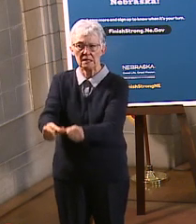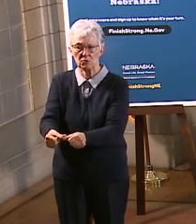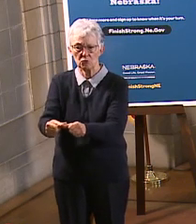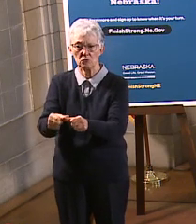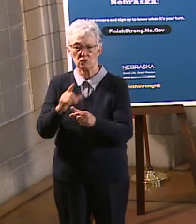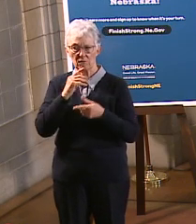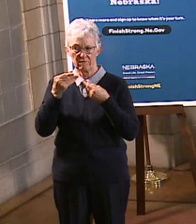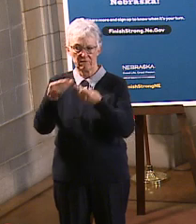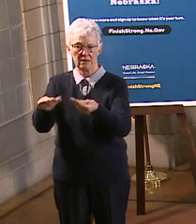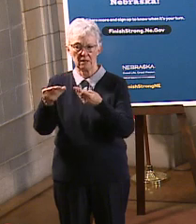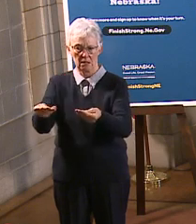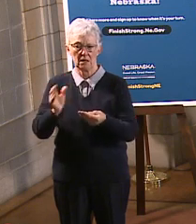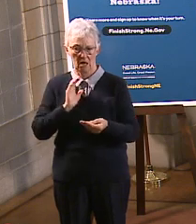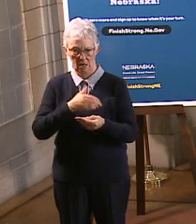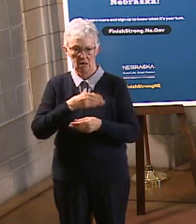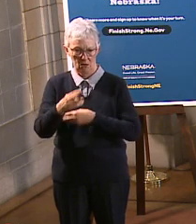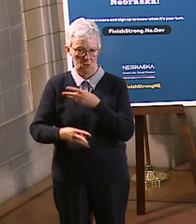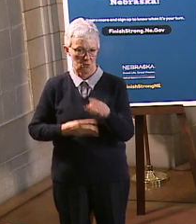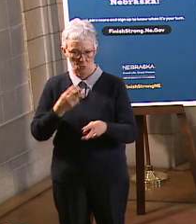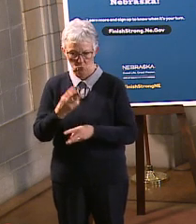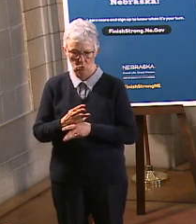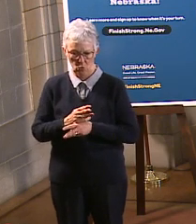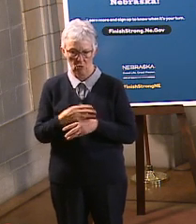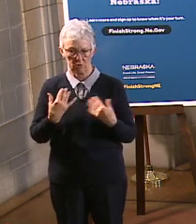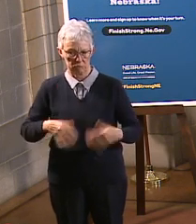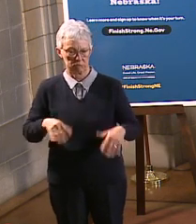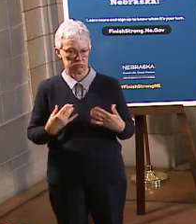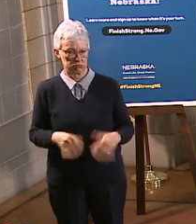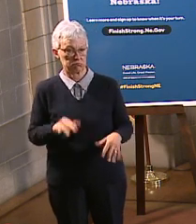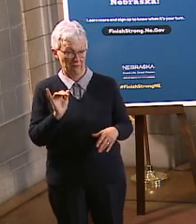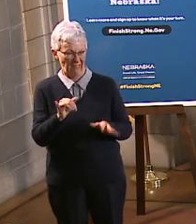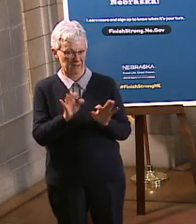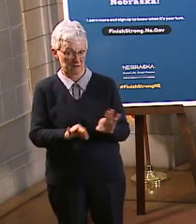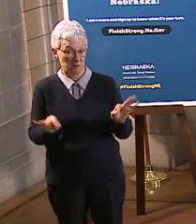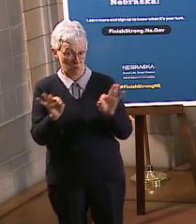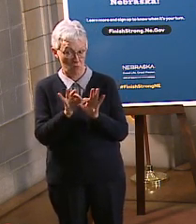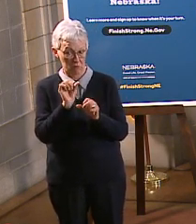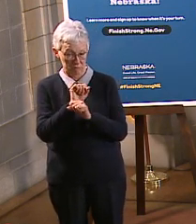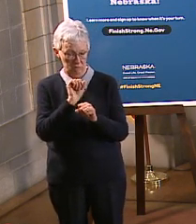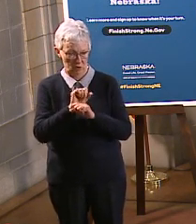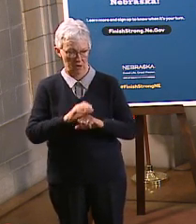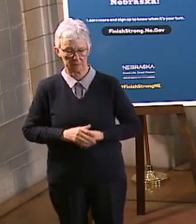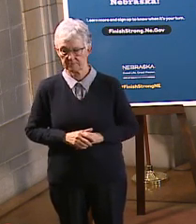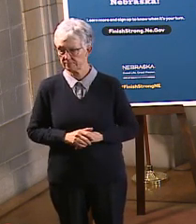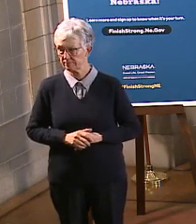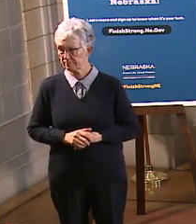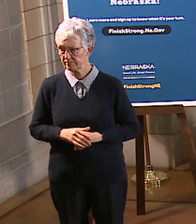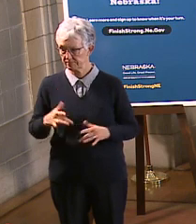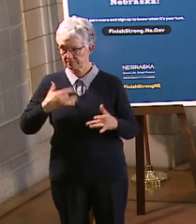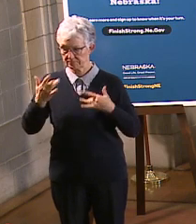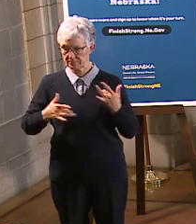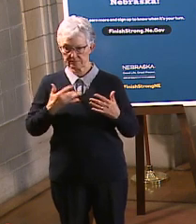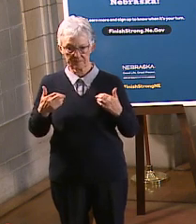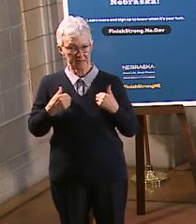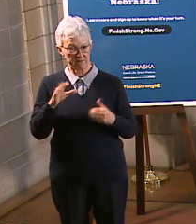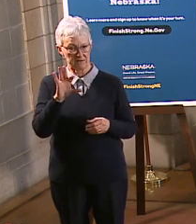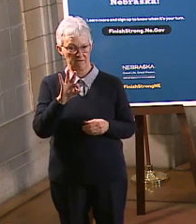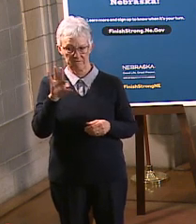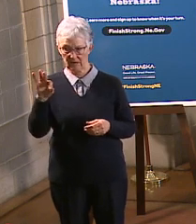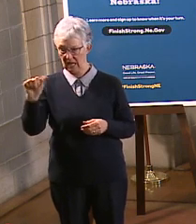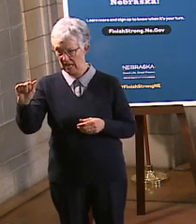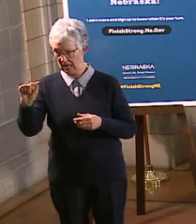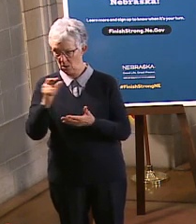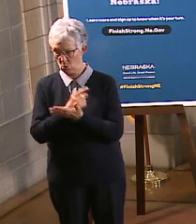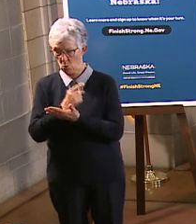world. And I can't think of a more noble mission than that. So it's very exciting to have FFA week here in Nebraska. We've got a